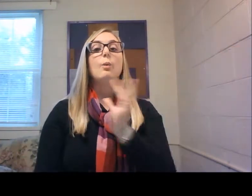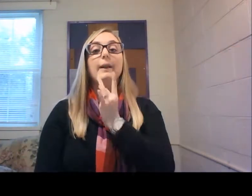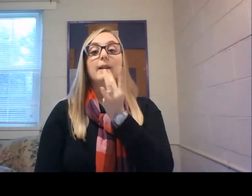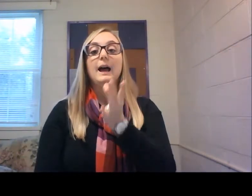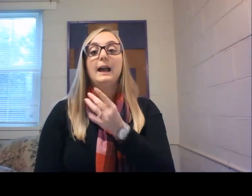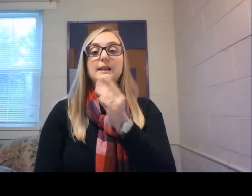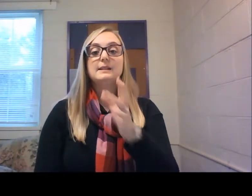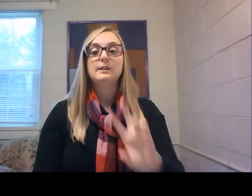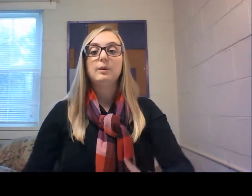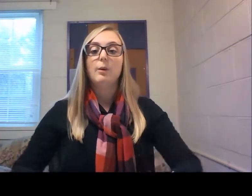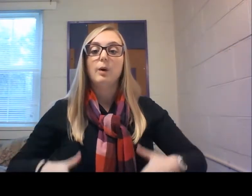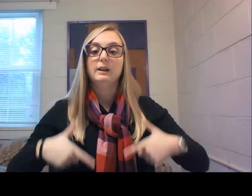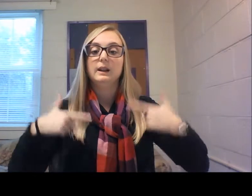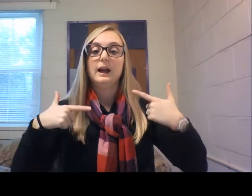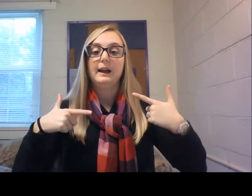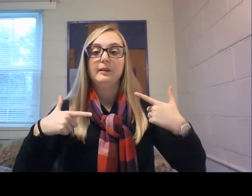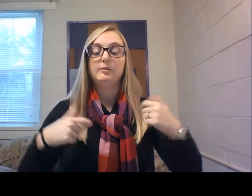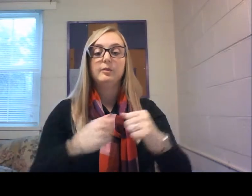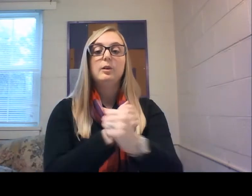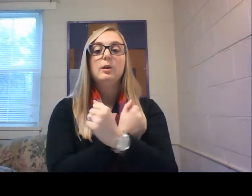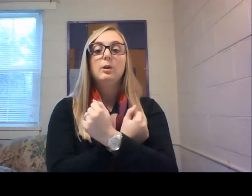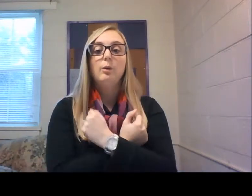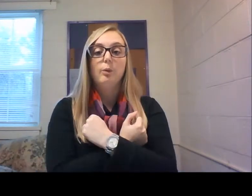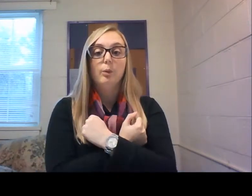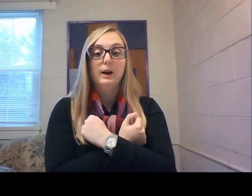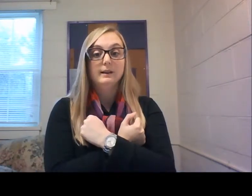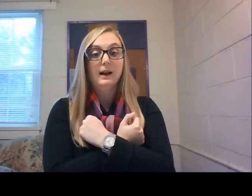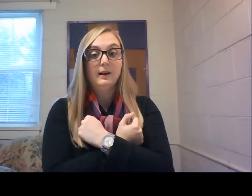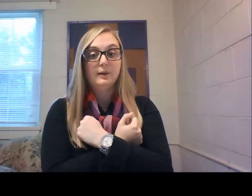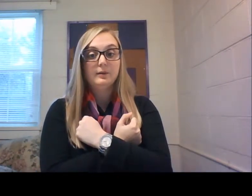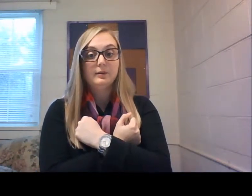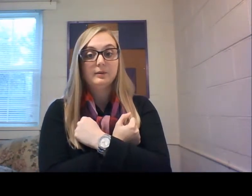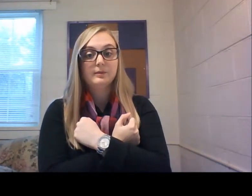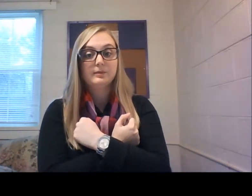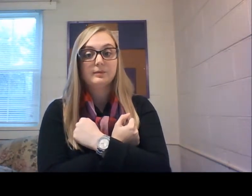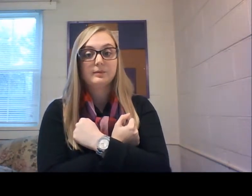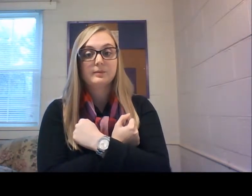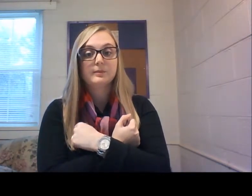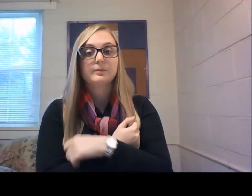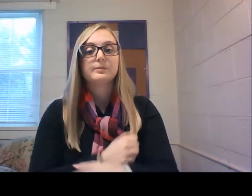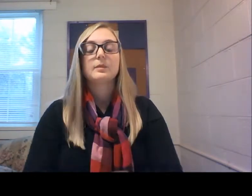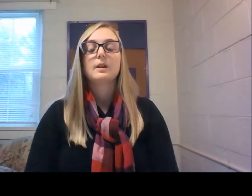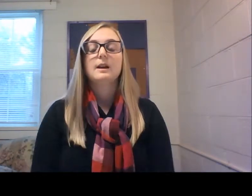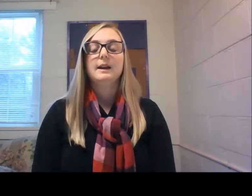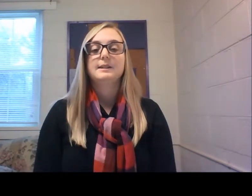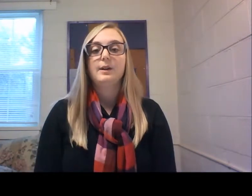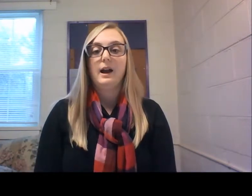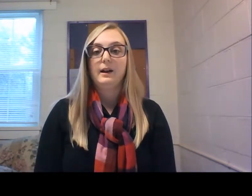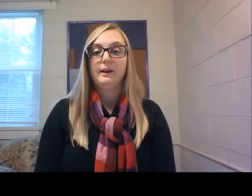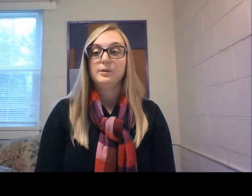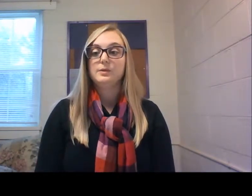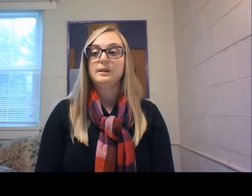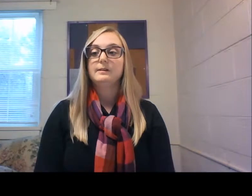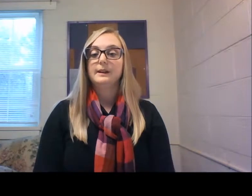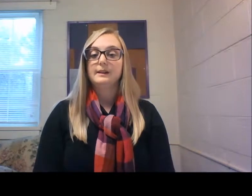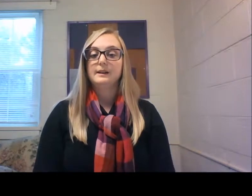one light, one life, one love. And so it goes like